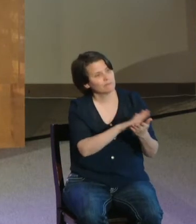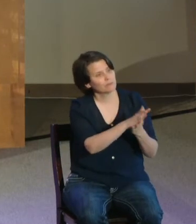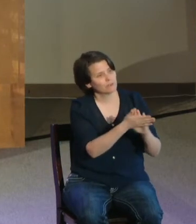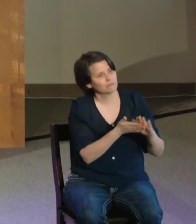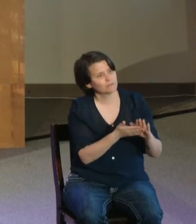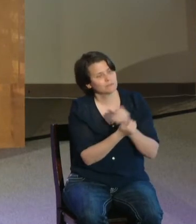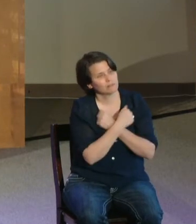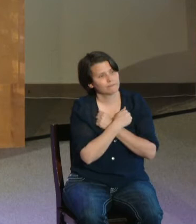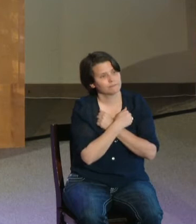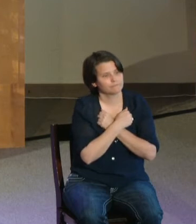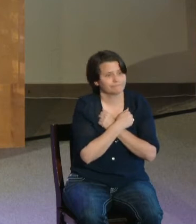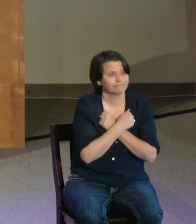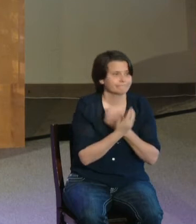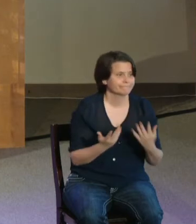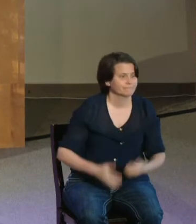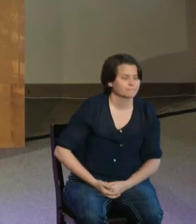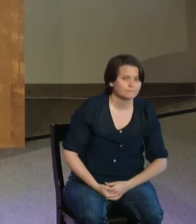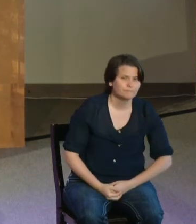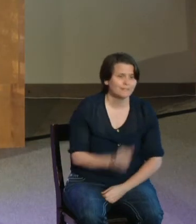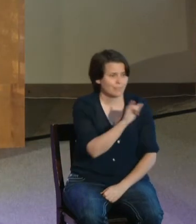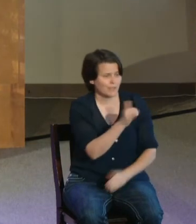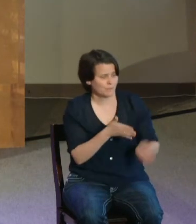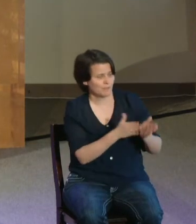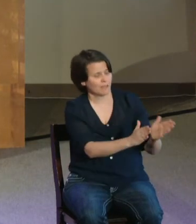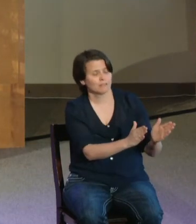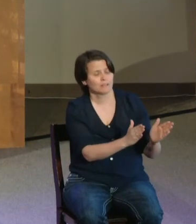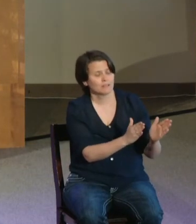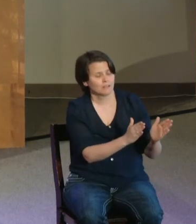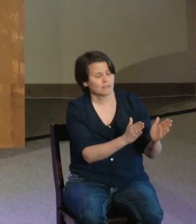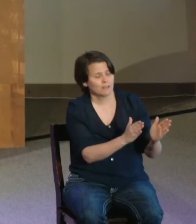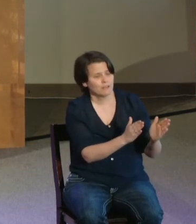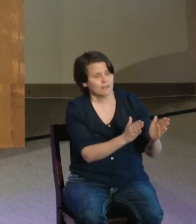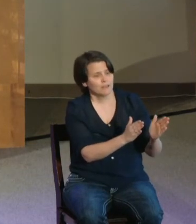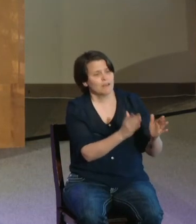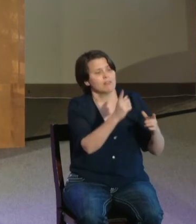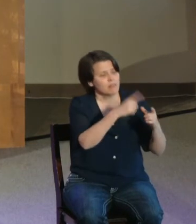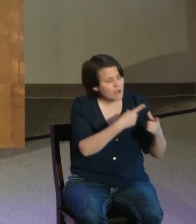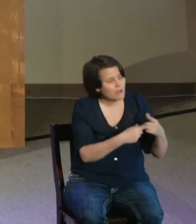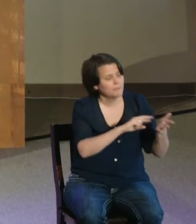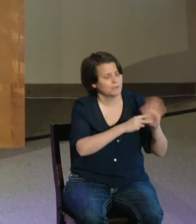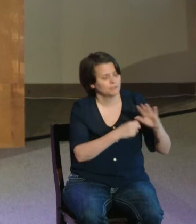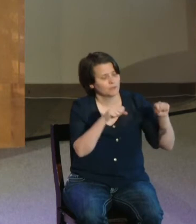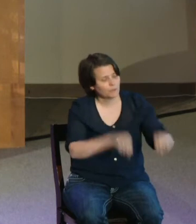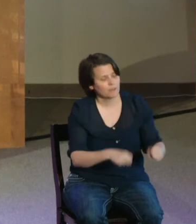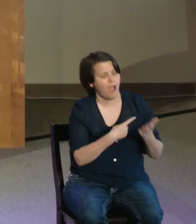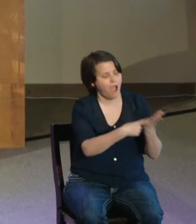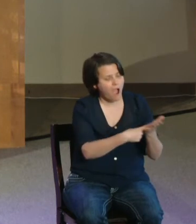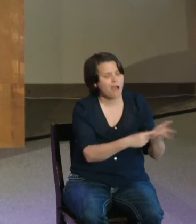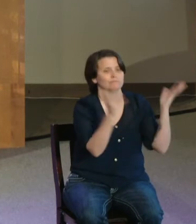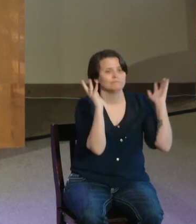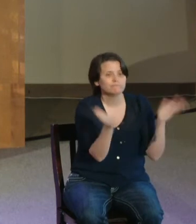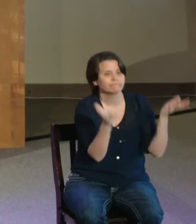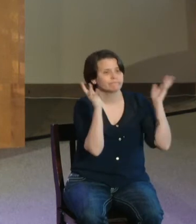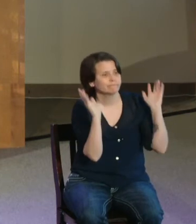love. Because that pathway starts being able to be in dialogue with each other. And while we